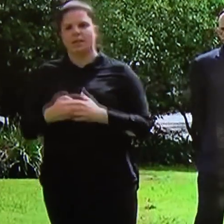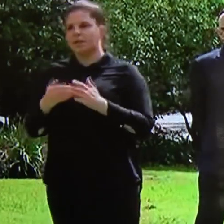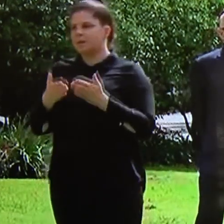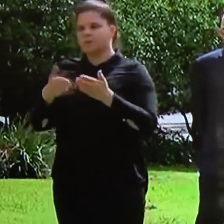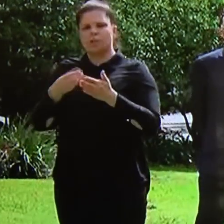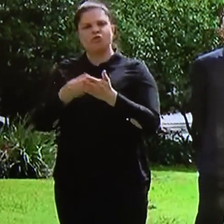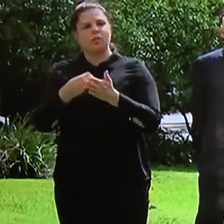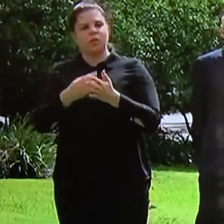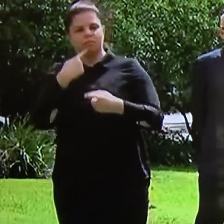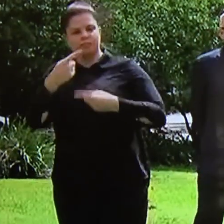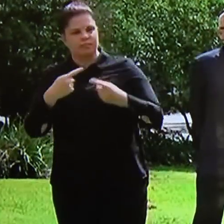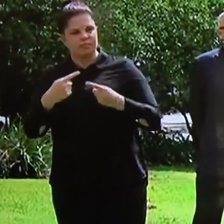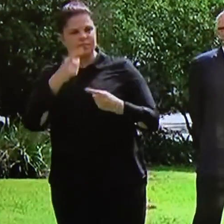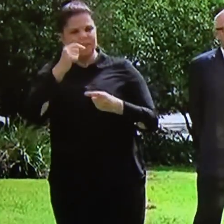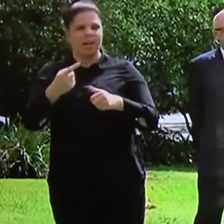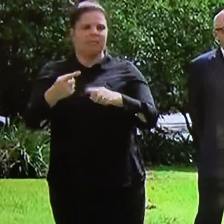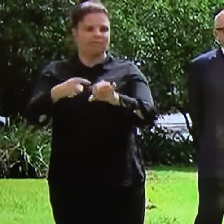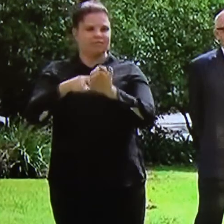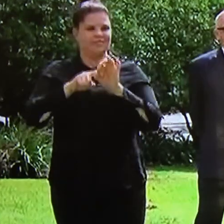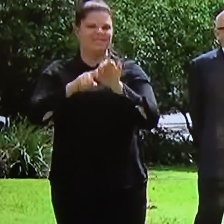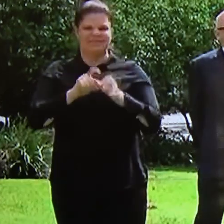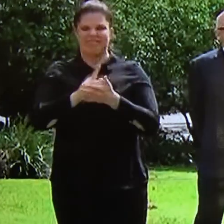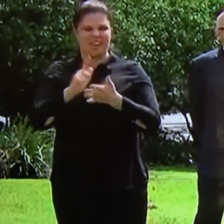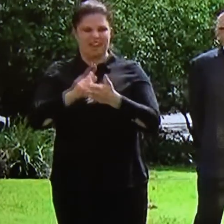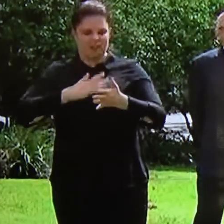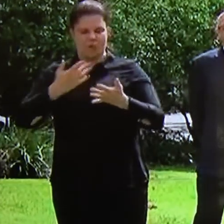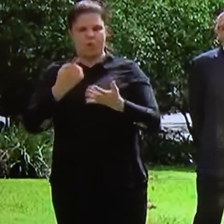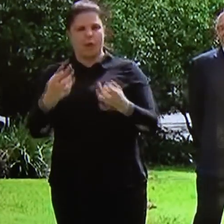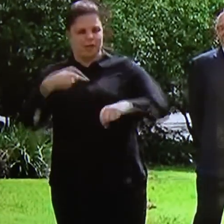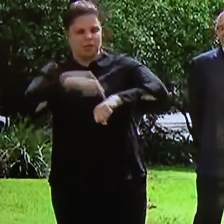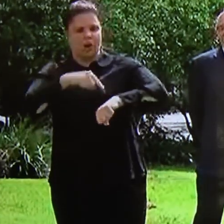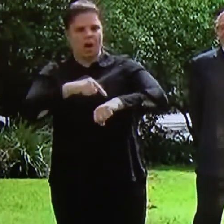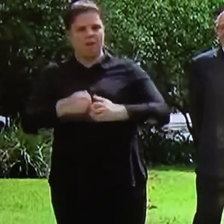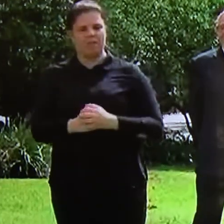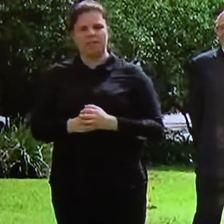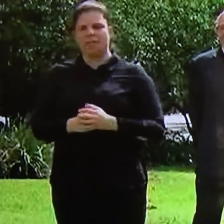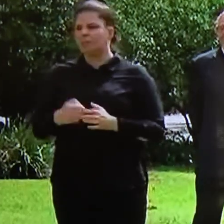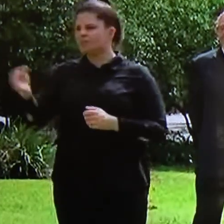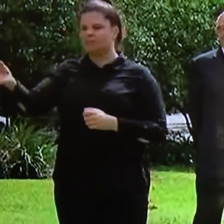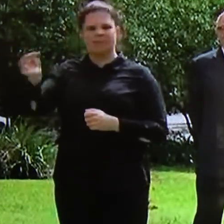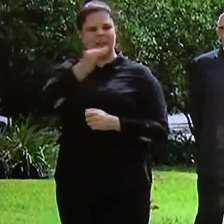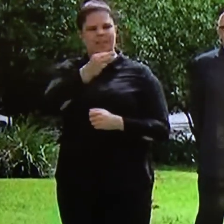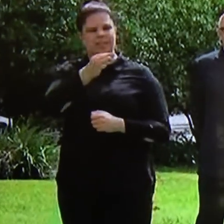and then if you still want me, I'll come back, but let's not stay here all day. Let the Treasurer, has anybody got any questions for the Treasurer?